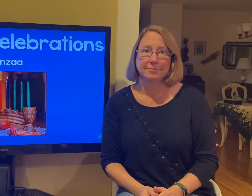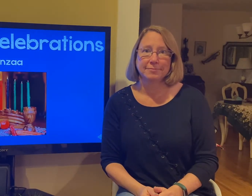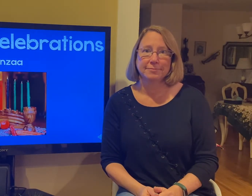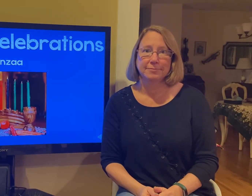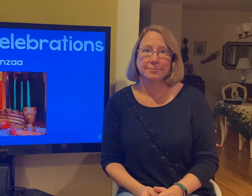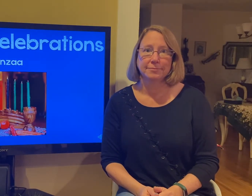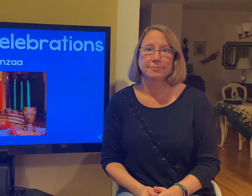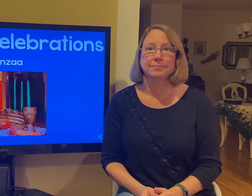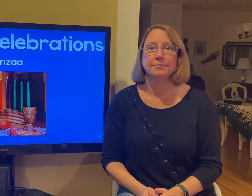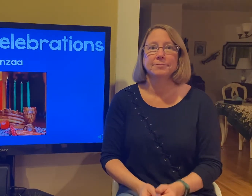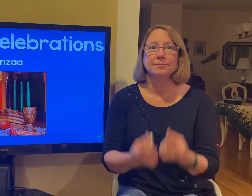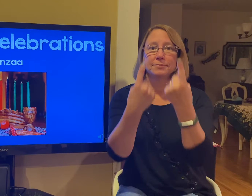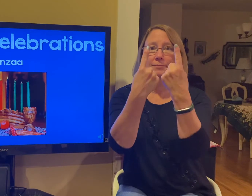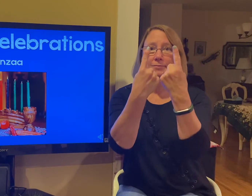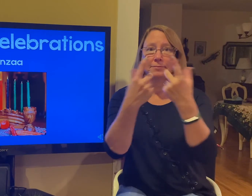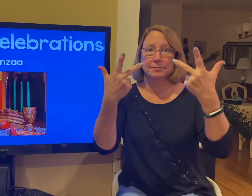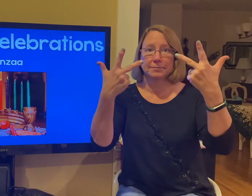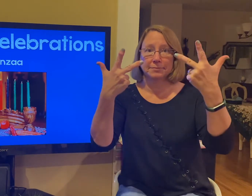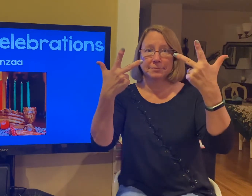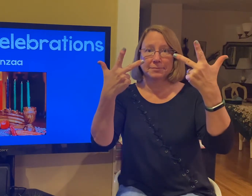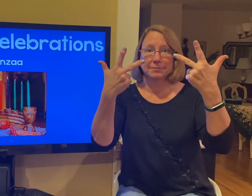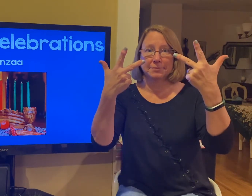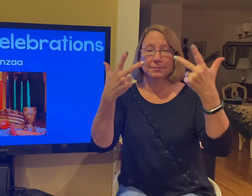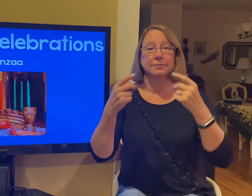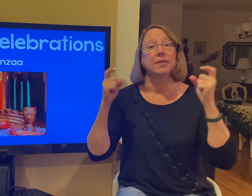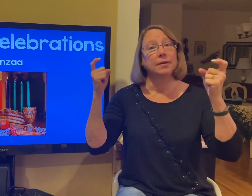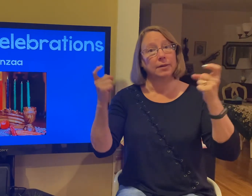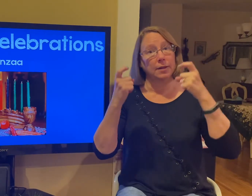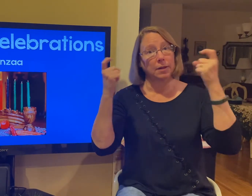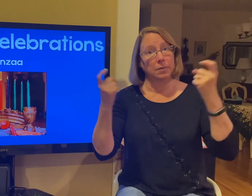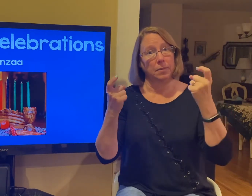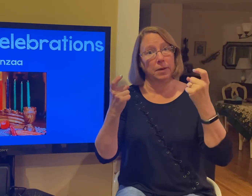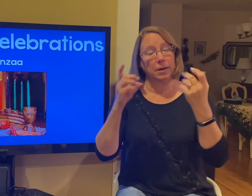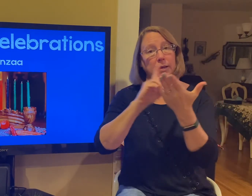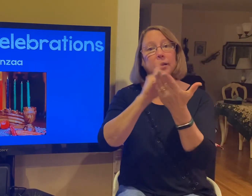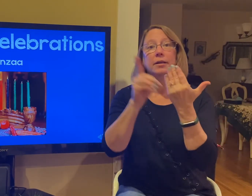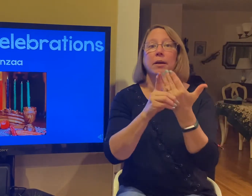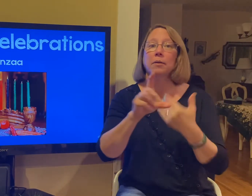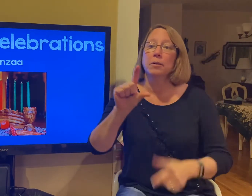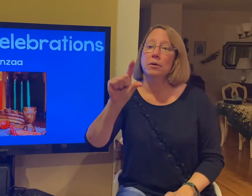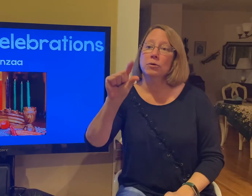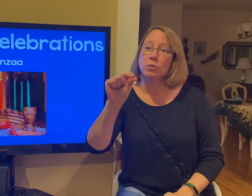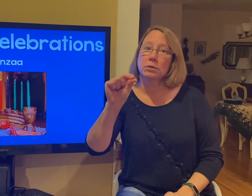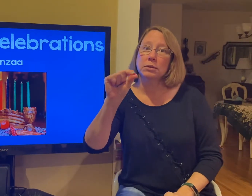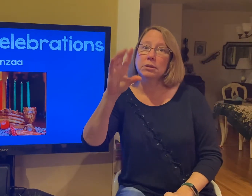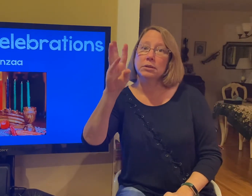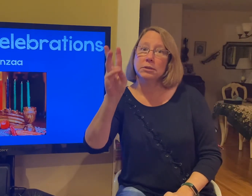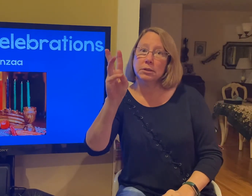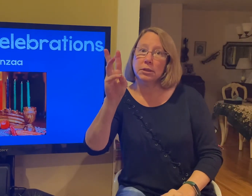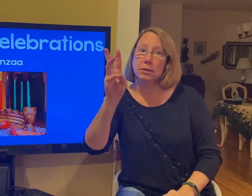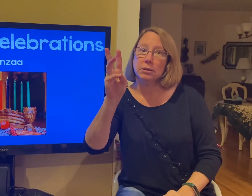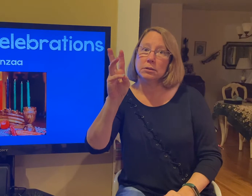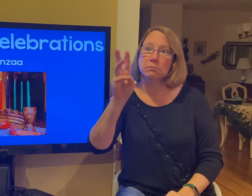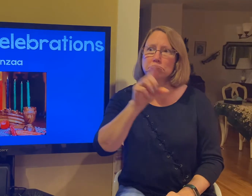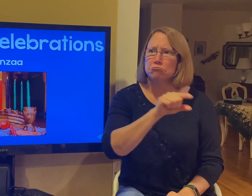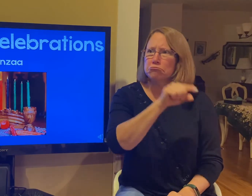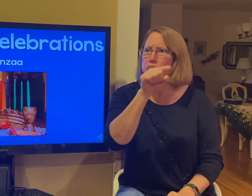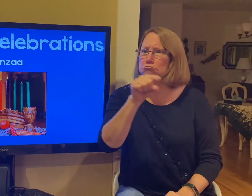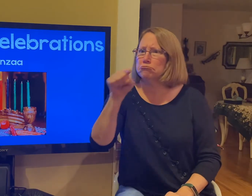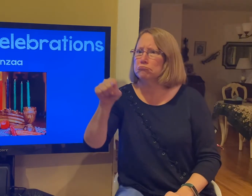Kwanzaa. Kwanzaa is celebrated December 26th through January 1st.